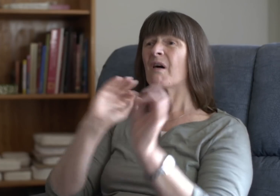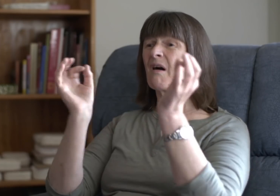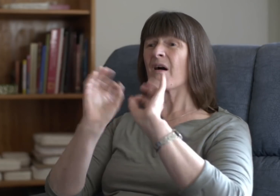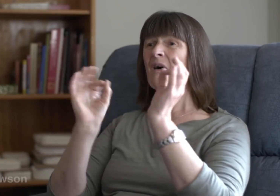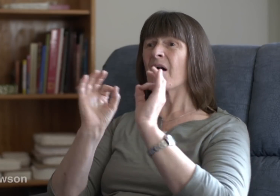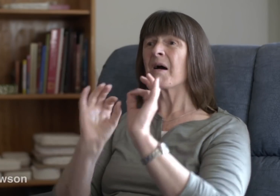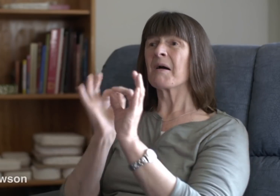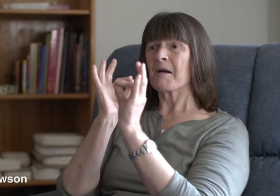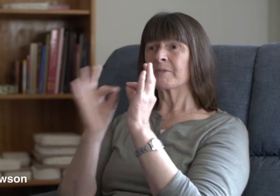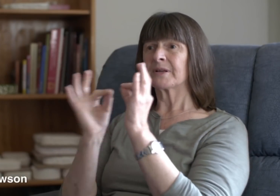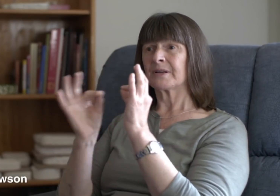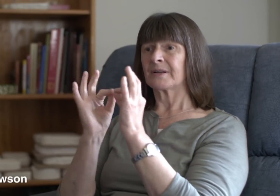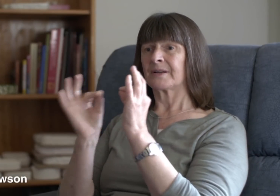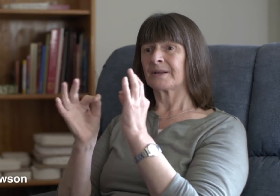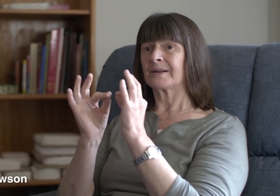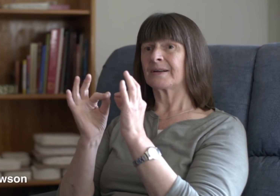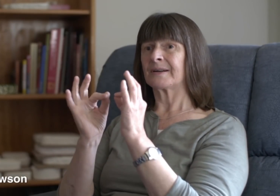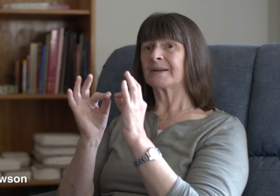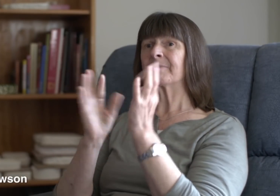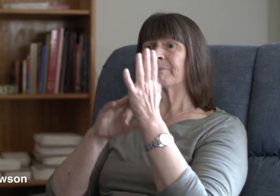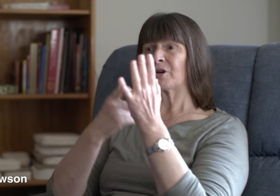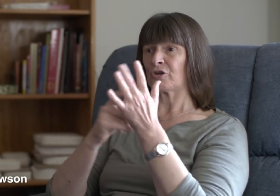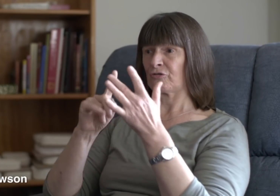The voice you're hearing is not mine, it's my interpreter, Marie.